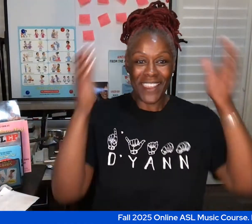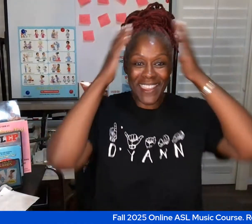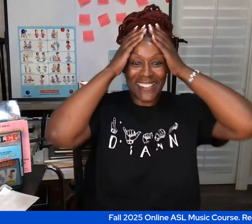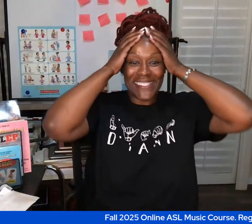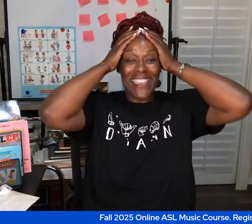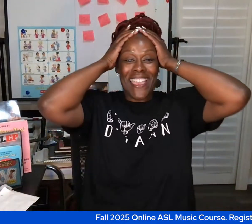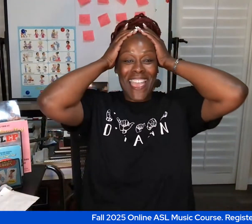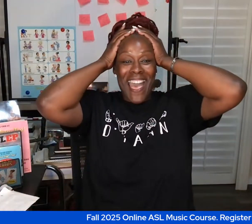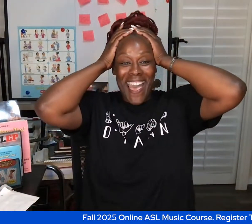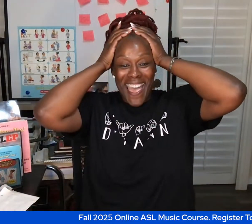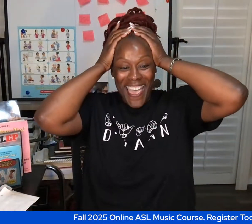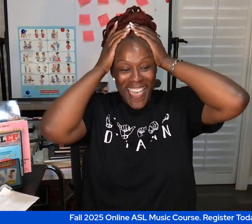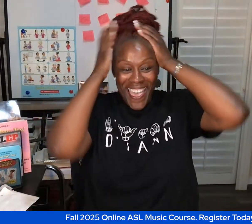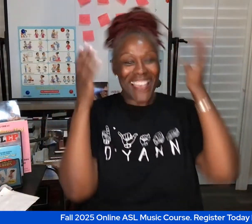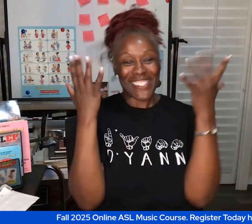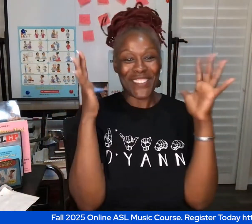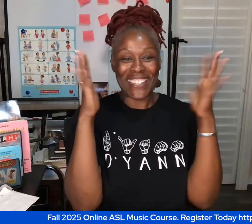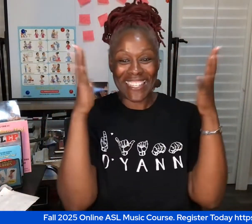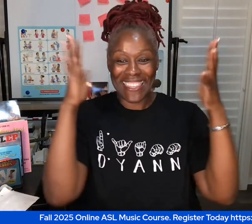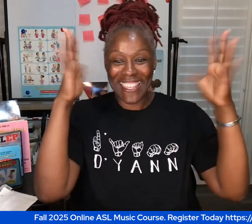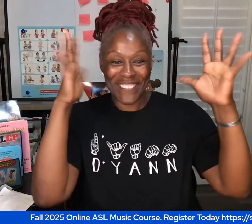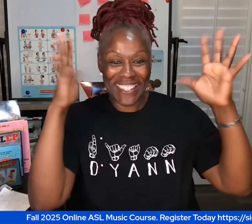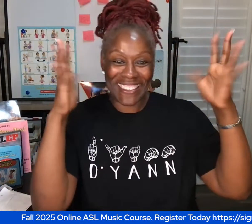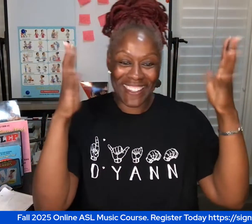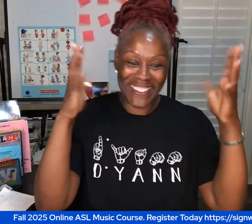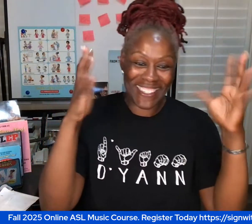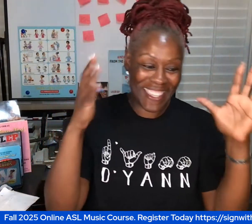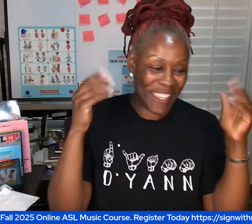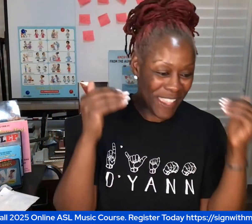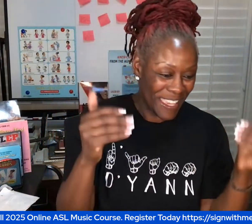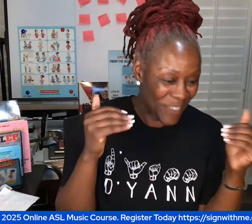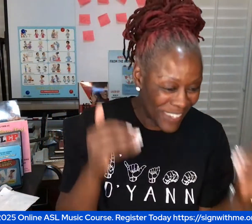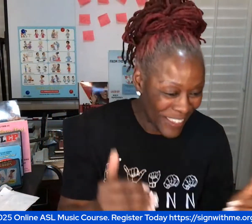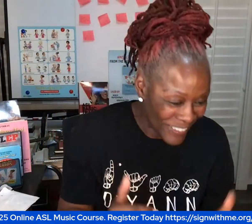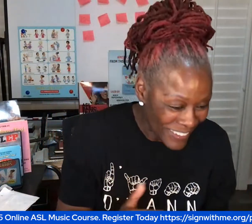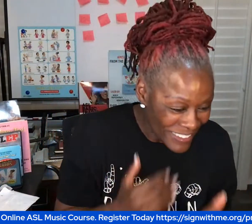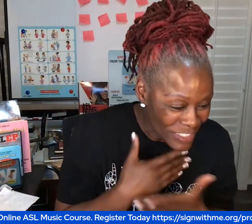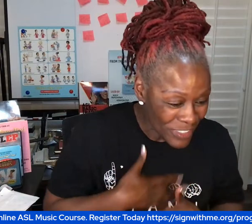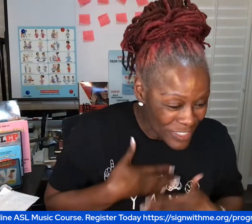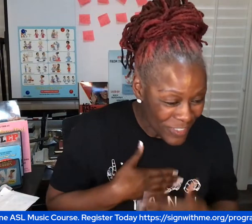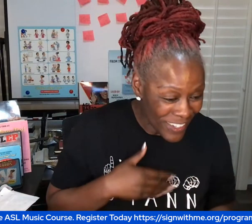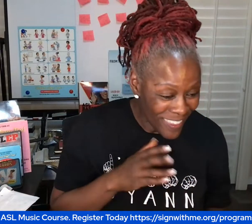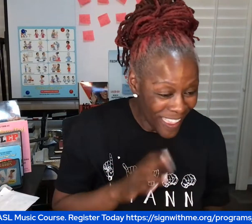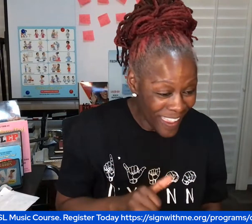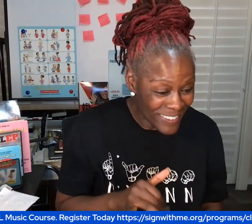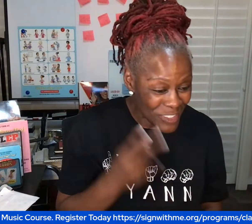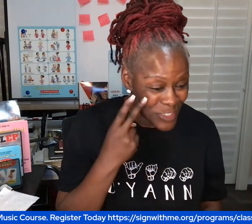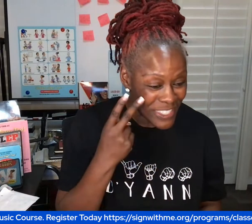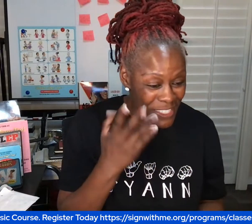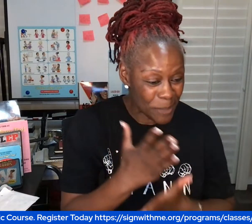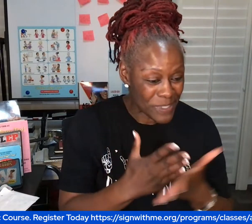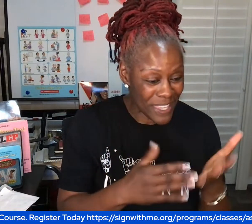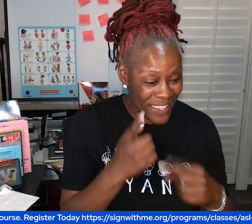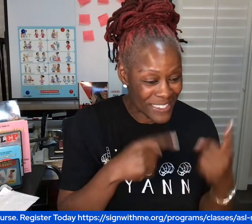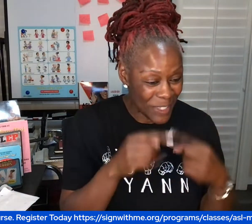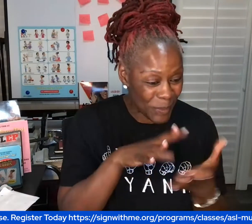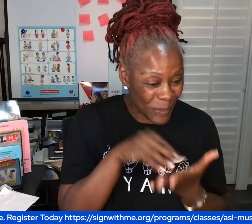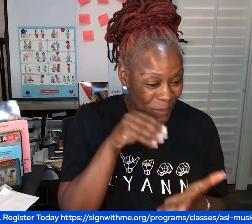right. So what do you think? What do you think? What do you think? Okay, here we go. Did you enjoy that? Did you see some signs that you